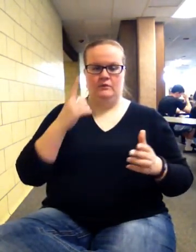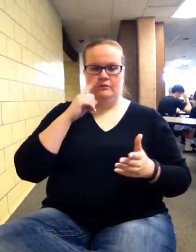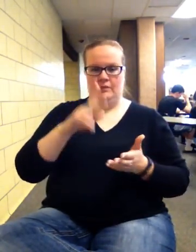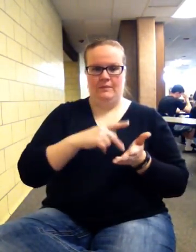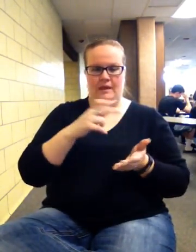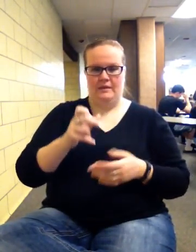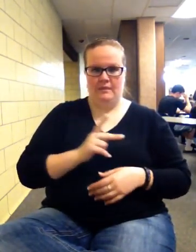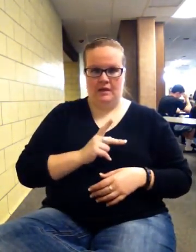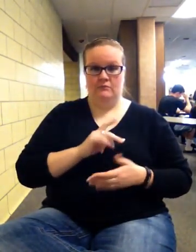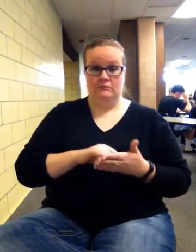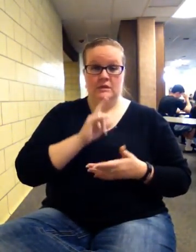something that you need to know how to do.